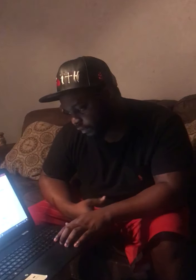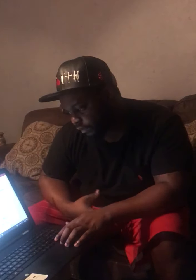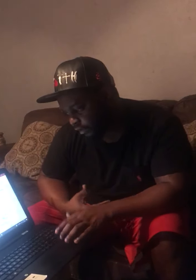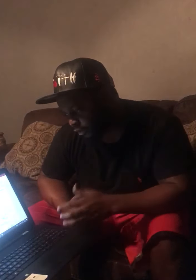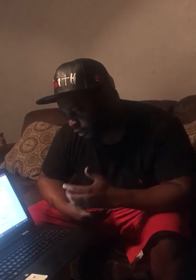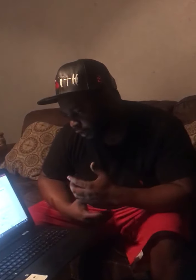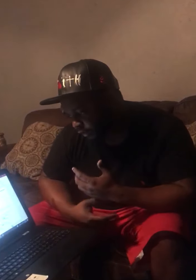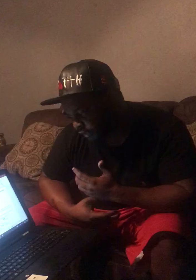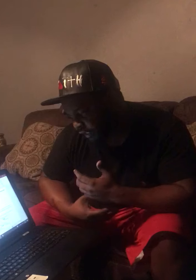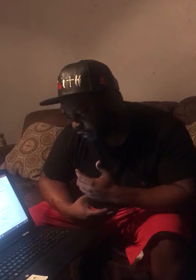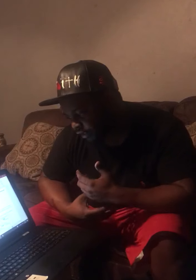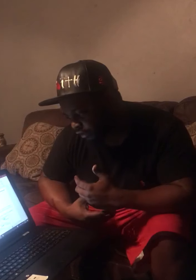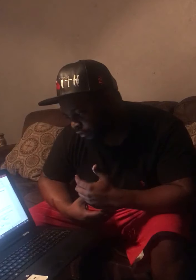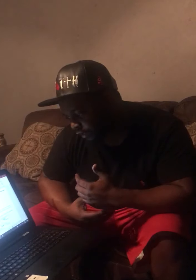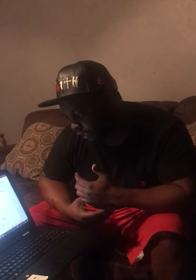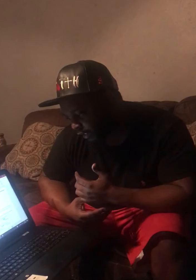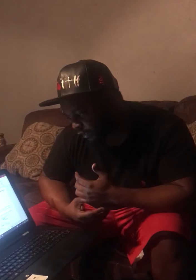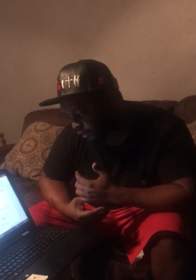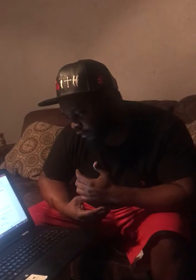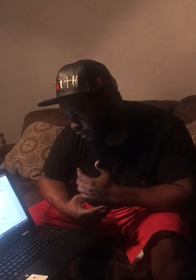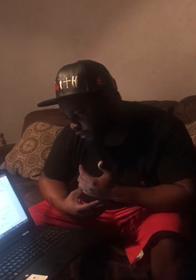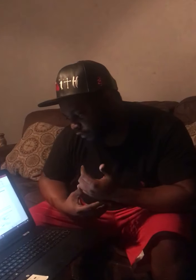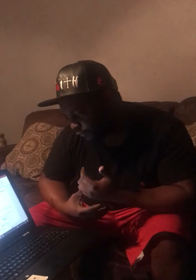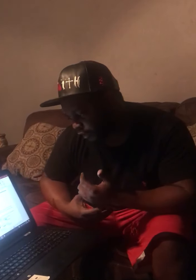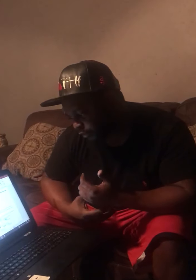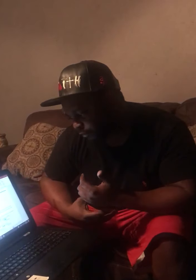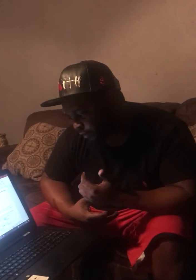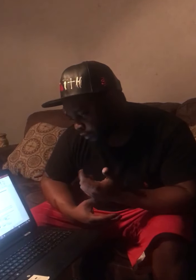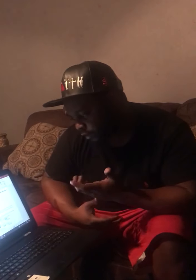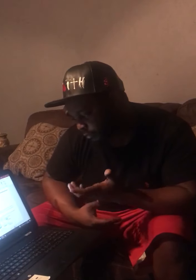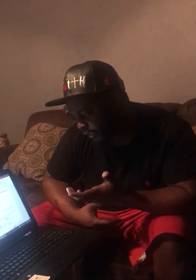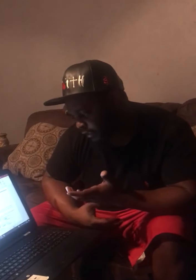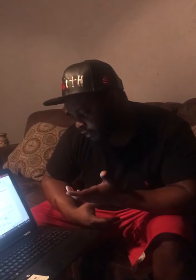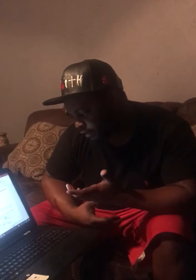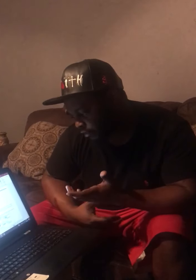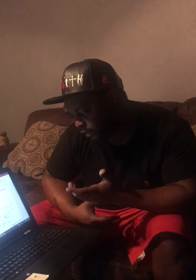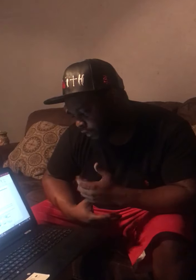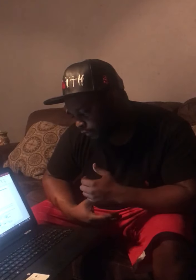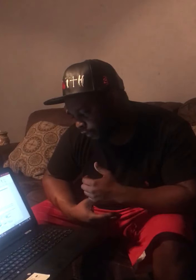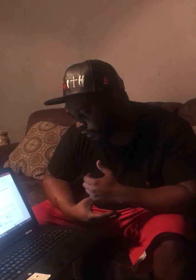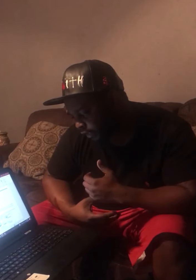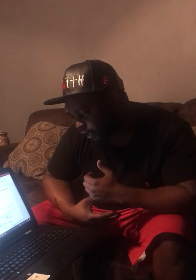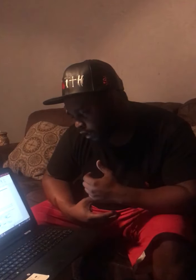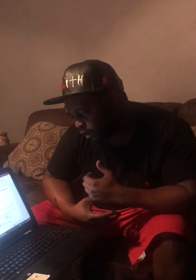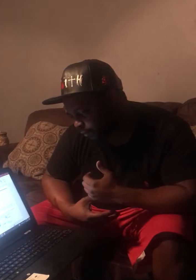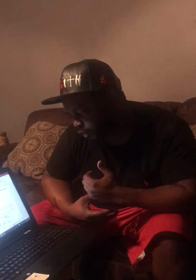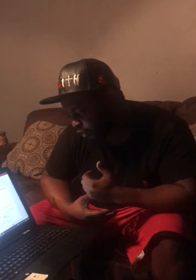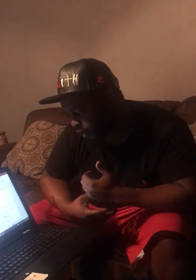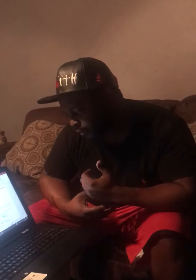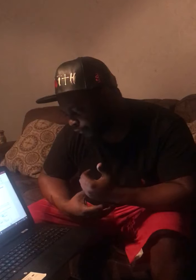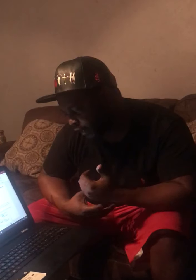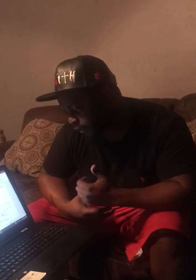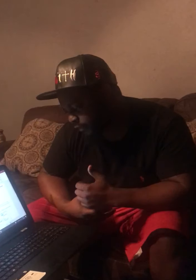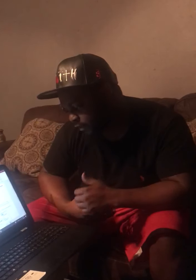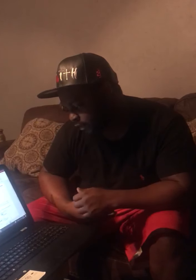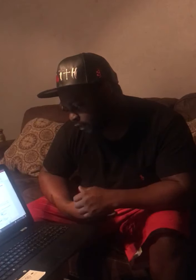The crude oil distillation unit is first processing unit in virtually all petroleum refineries. The